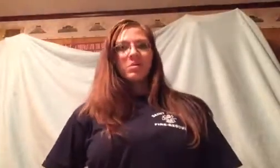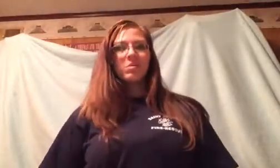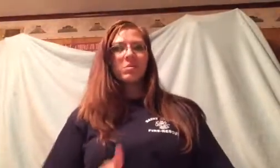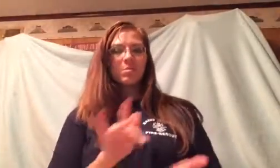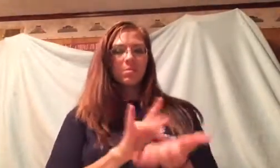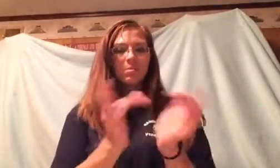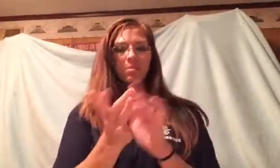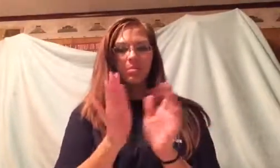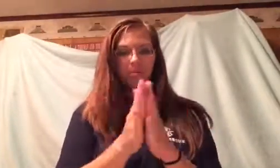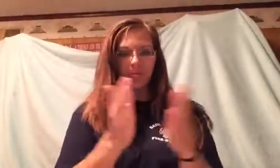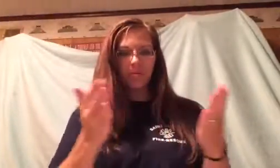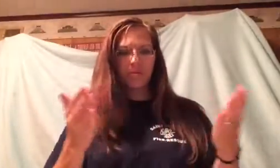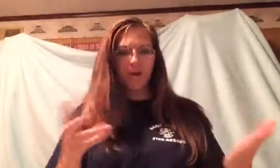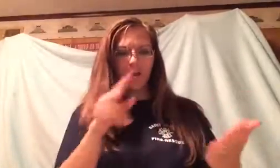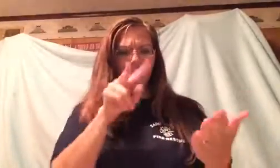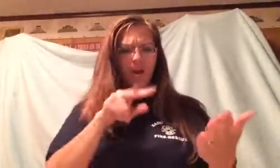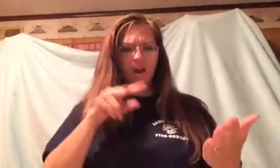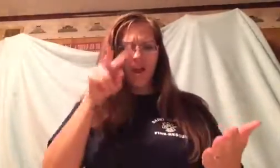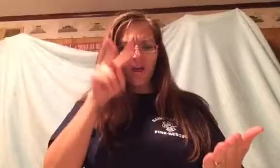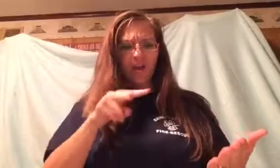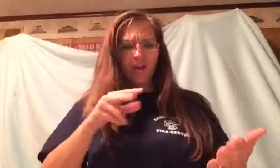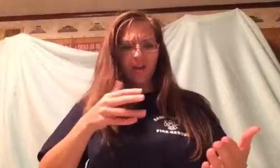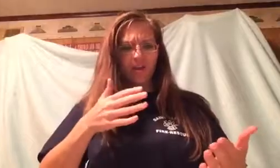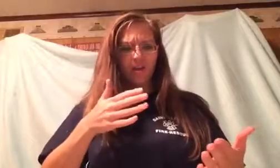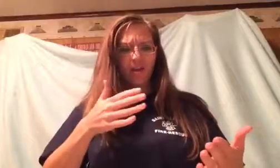Yes, living, dying, let me bleed